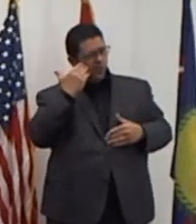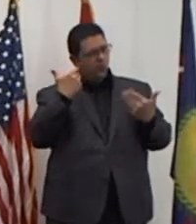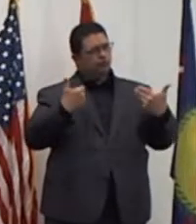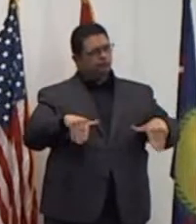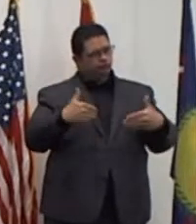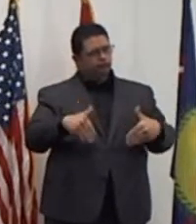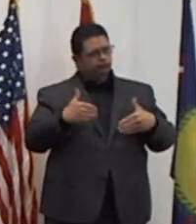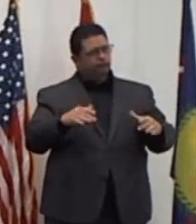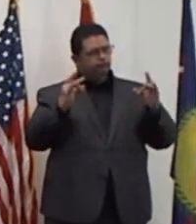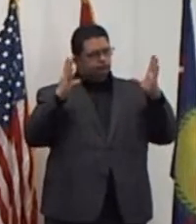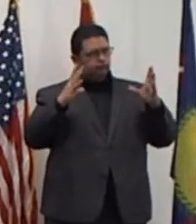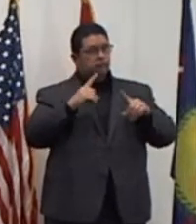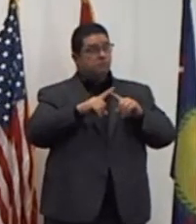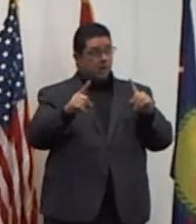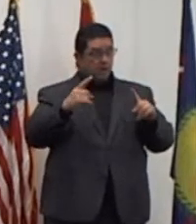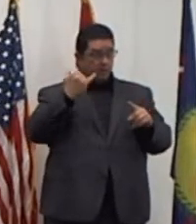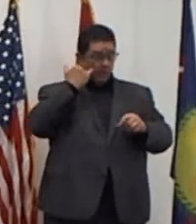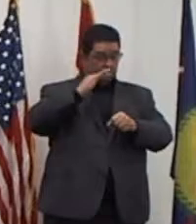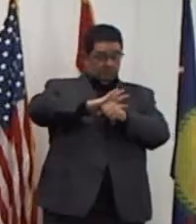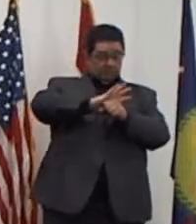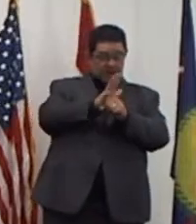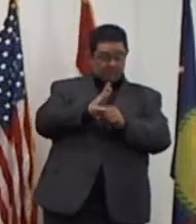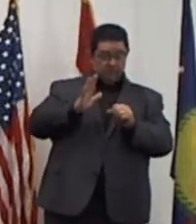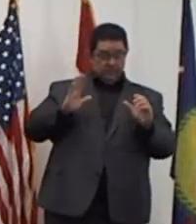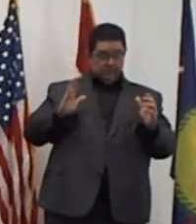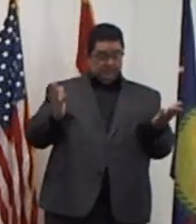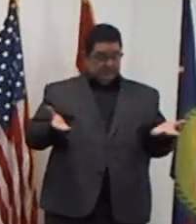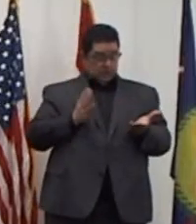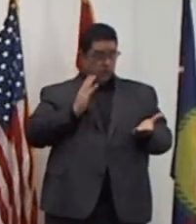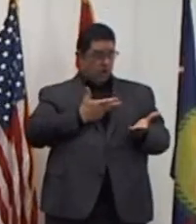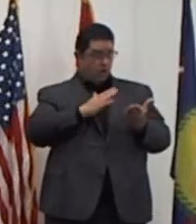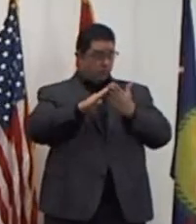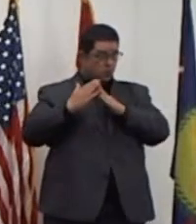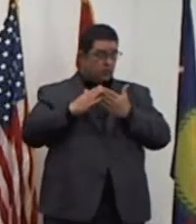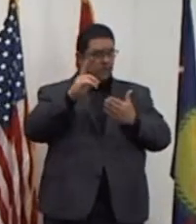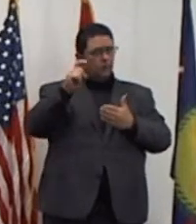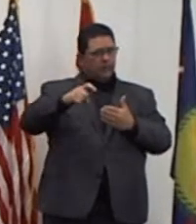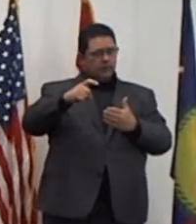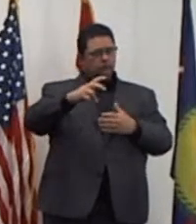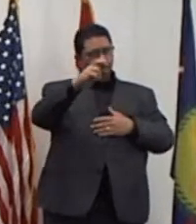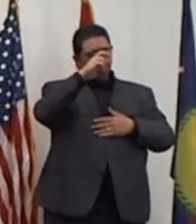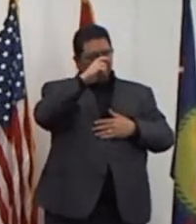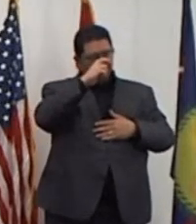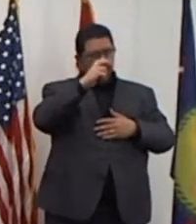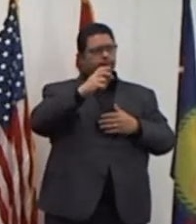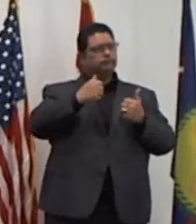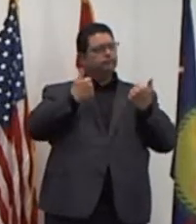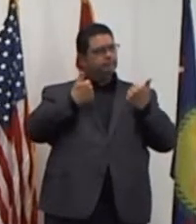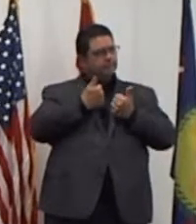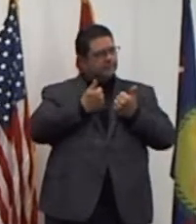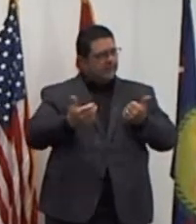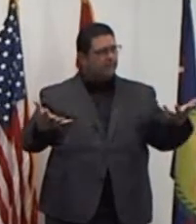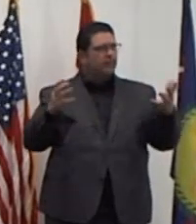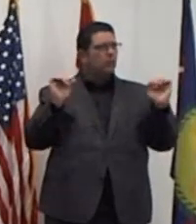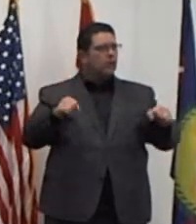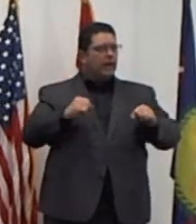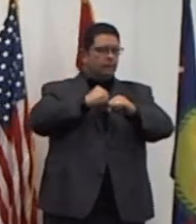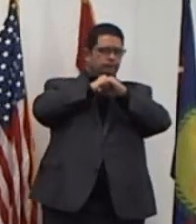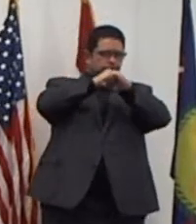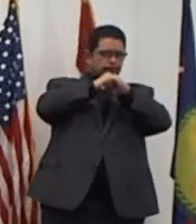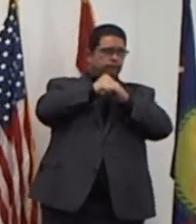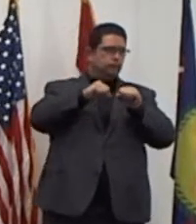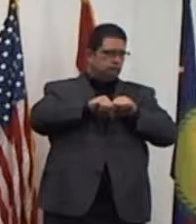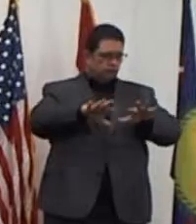virus is in our community, we need to maintain our guard and do everything we can to prevent its spread. The fight against the virus